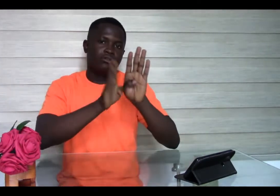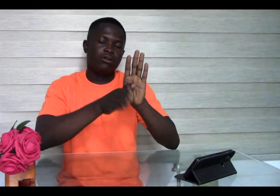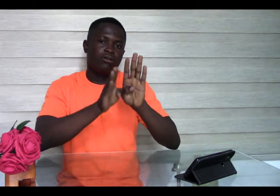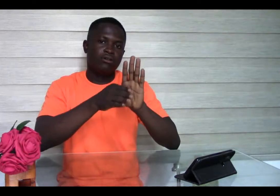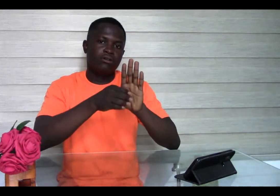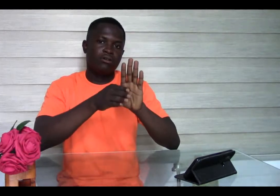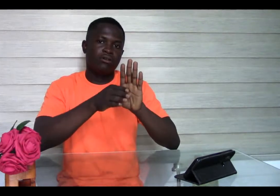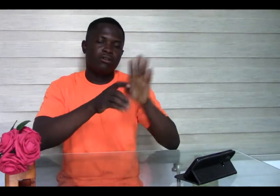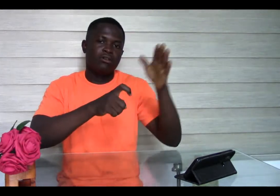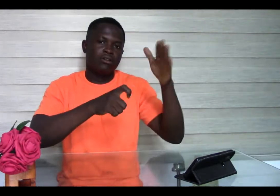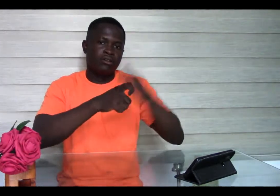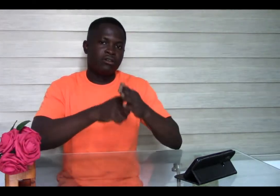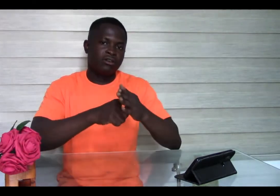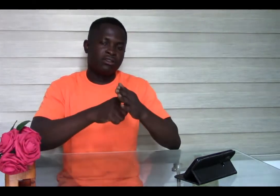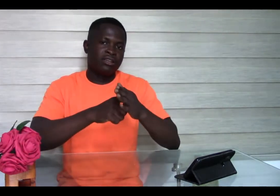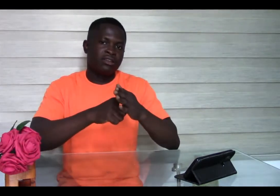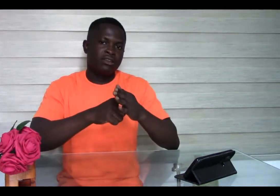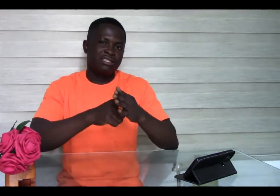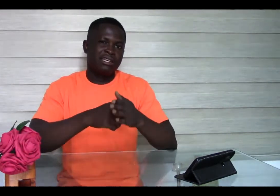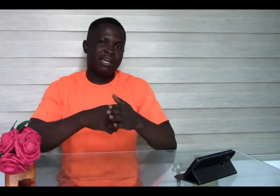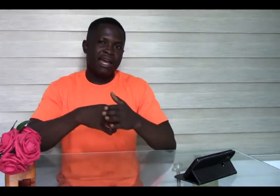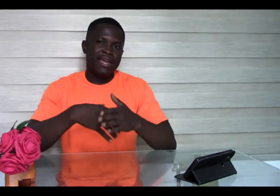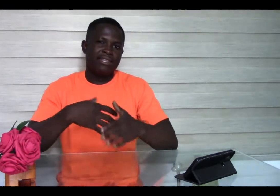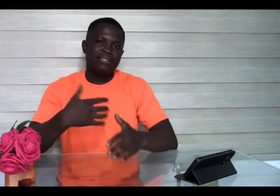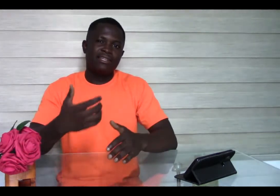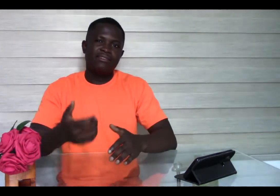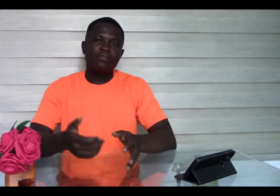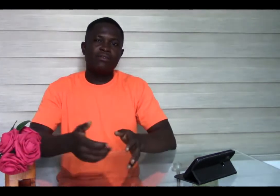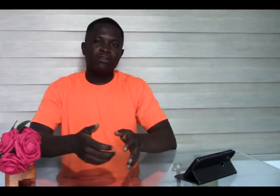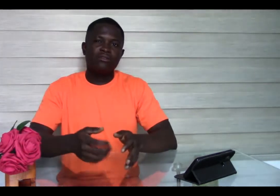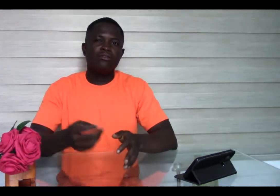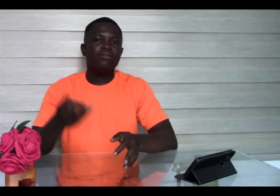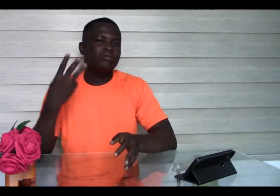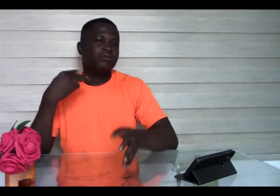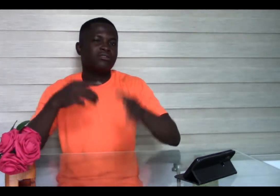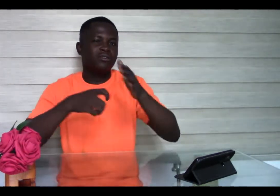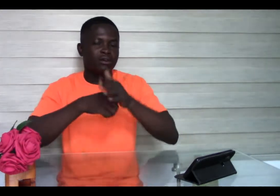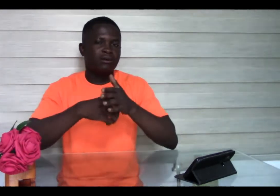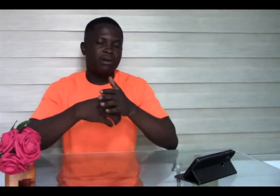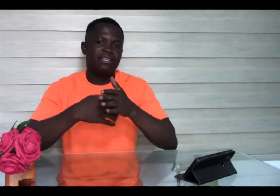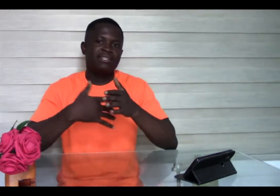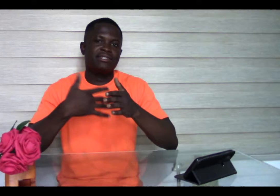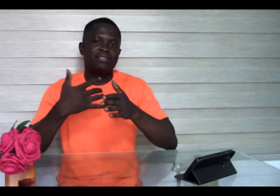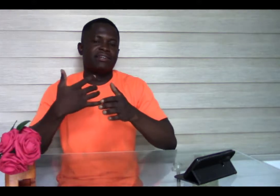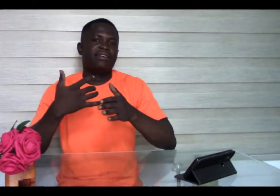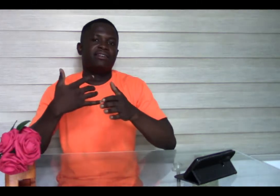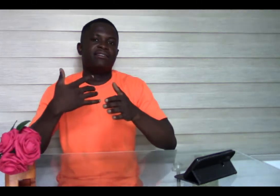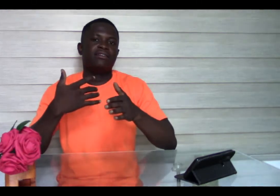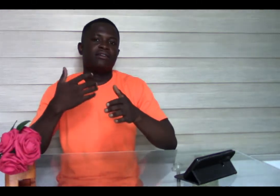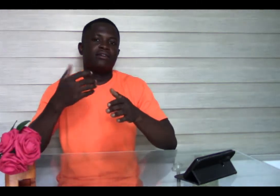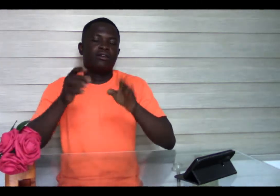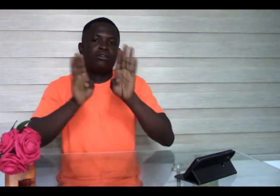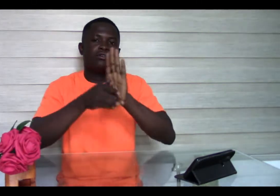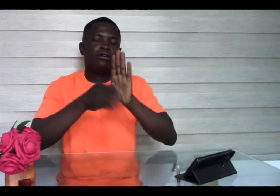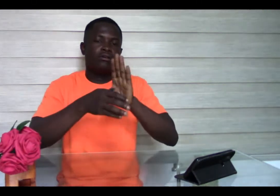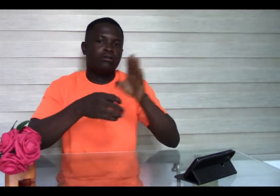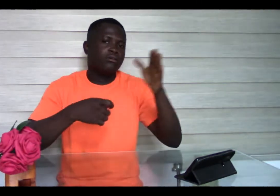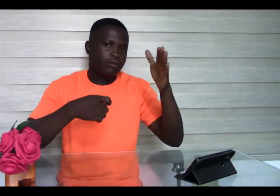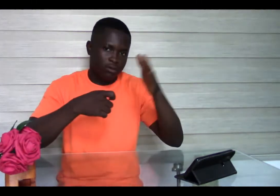door locked. You see, I didn't go through was locked, but I just signed door